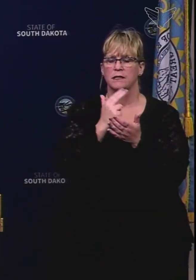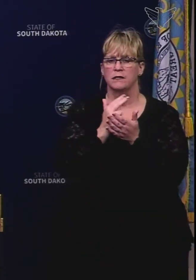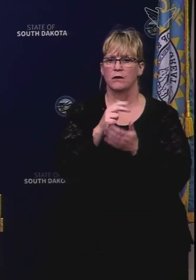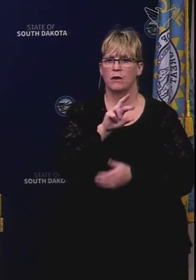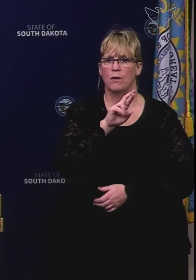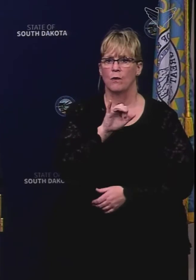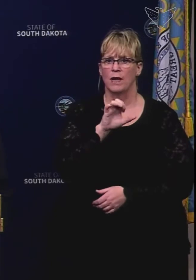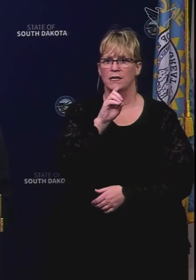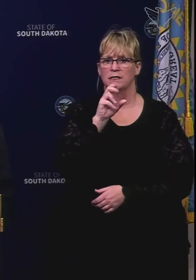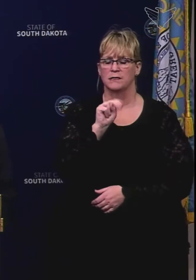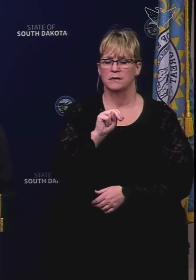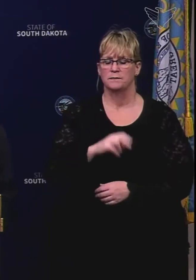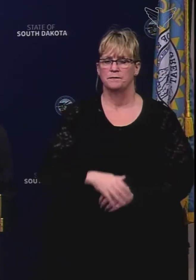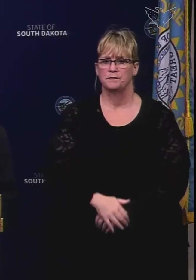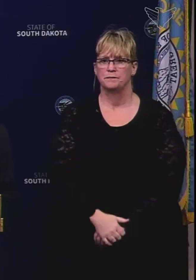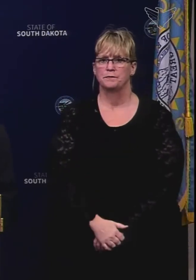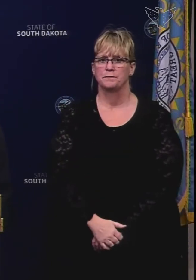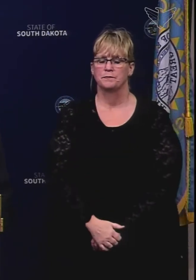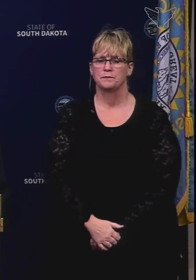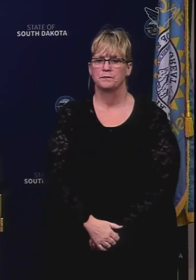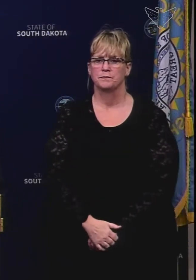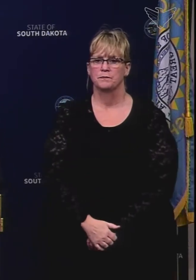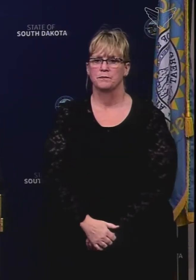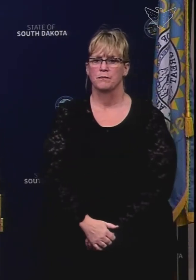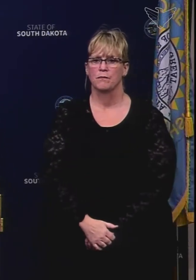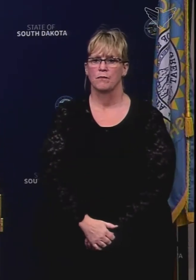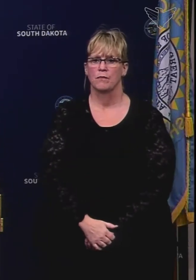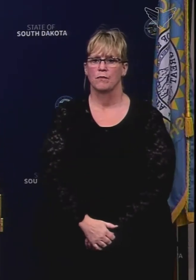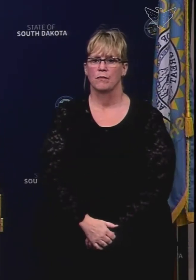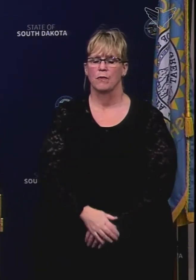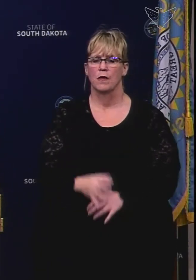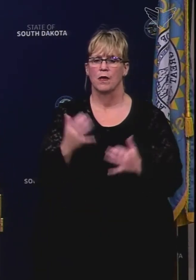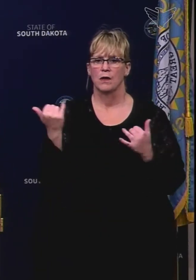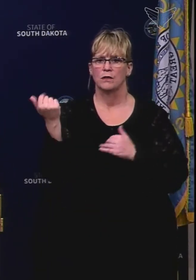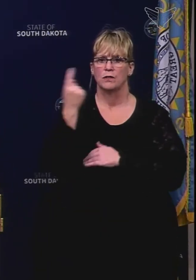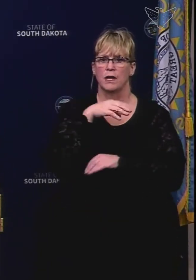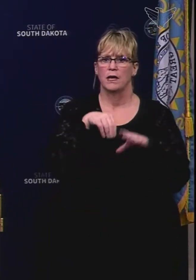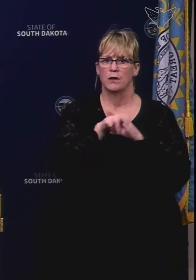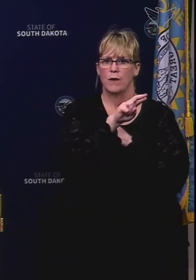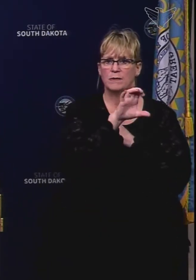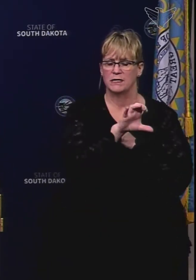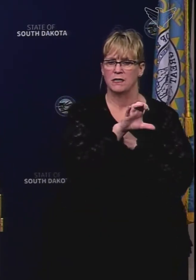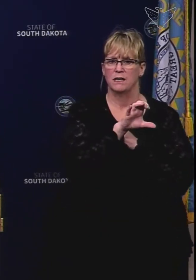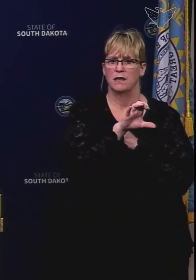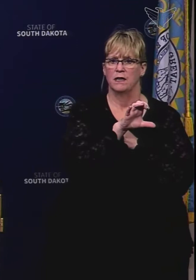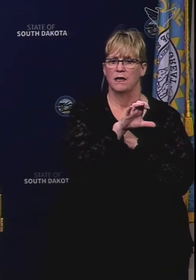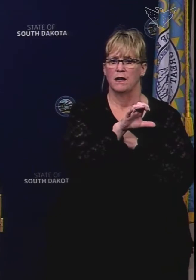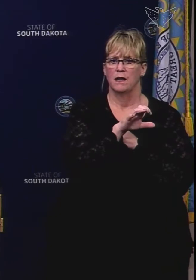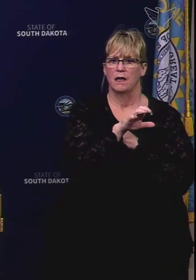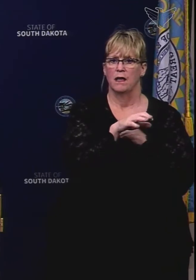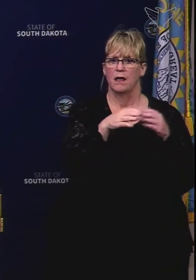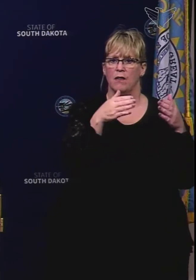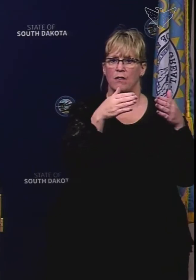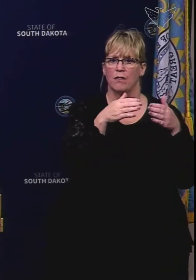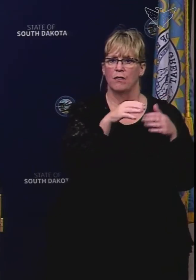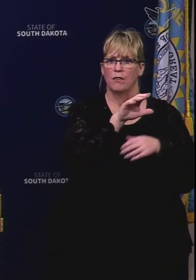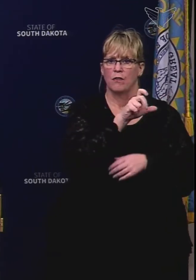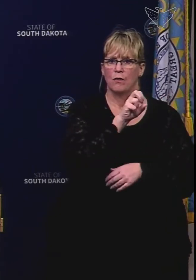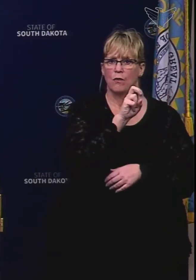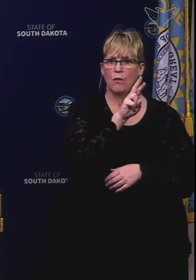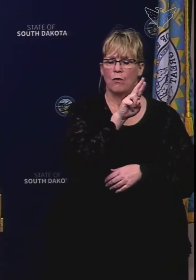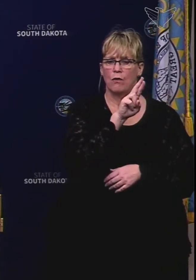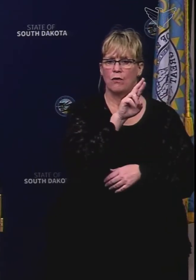So today in Rapid City, the Cornerstone Women and Children Shelter confirmed that a adult resident there